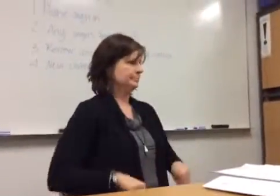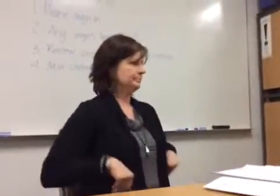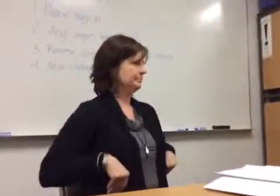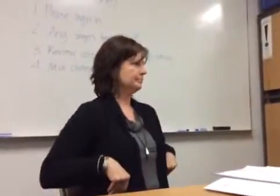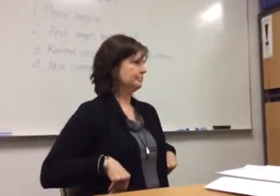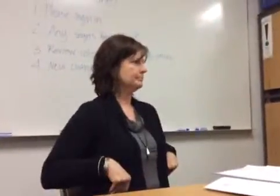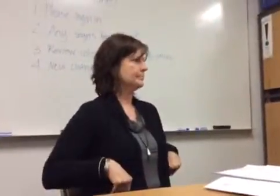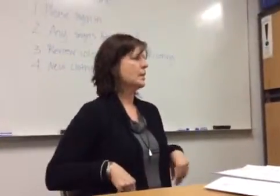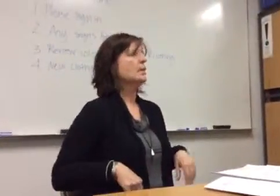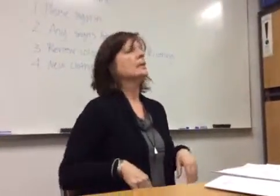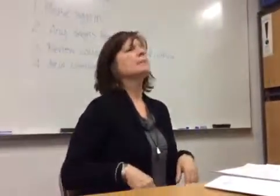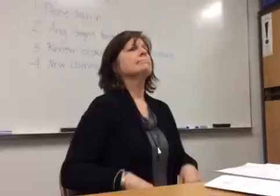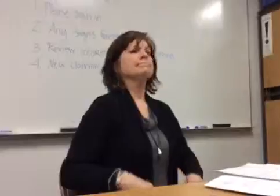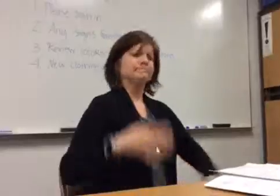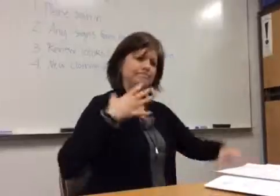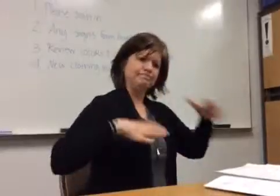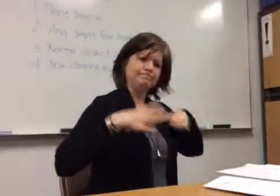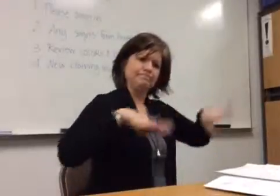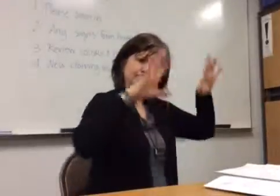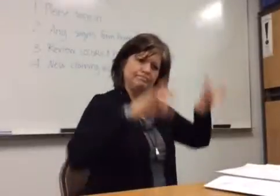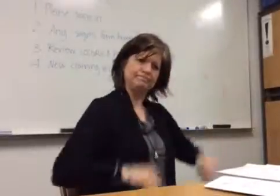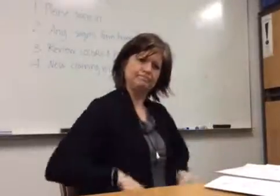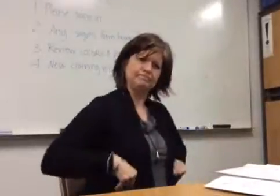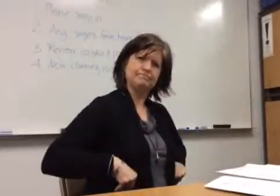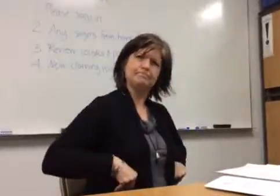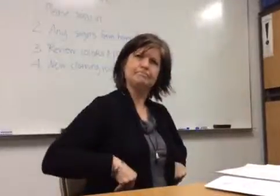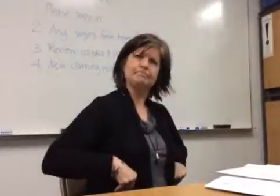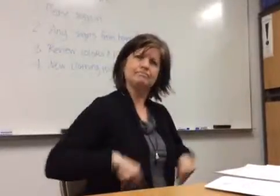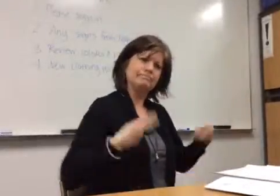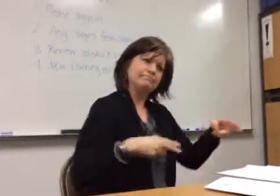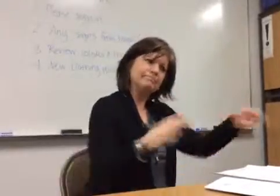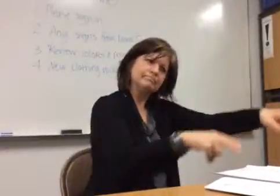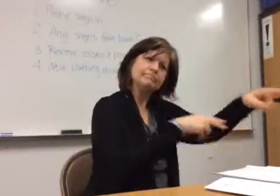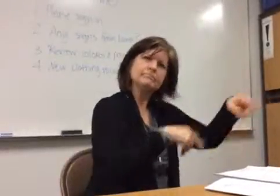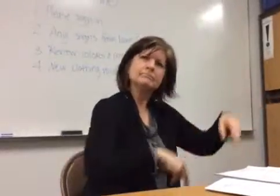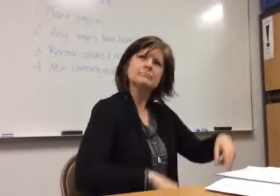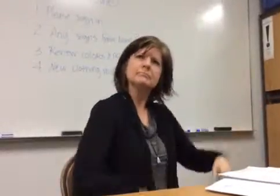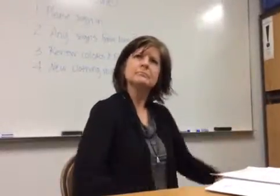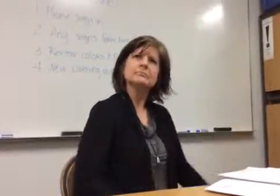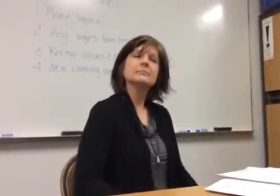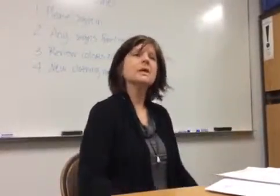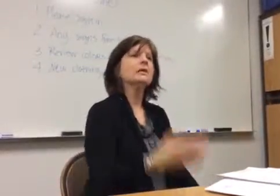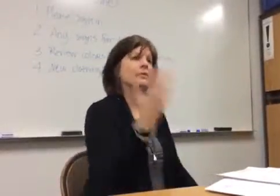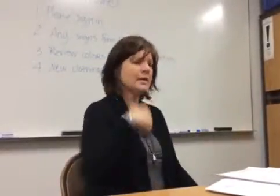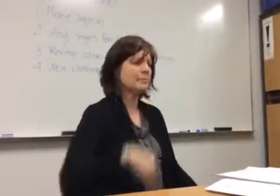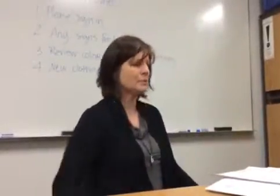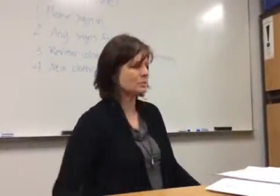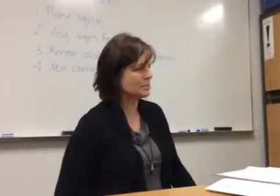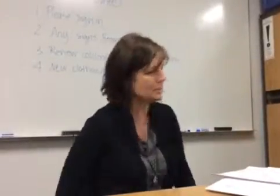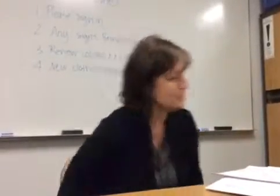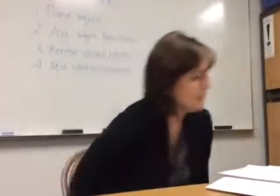Snow. Pants. Snow pants. Get dressed in your bibs. Snow place. Hurry up. Hurry up. Yeah, hurry up. Get dressed in your snow pants.